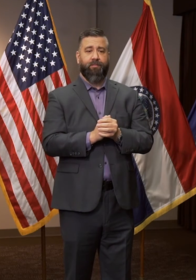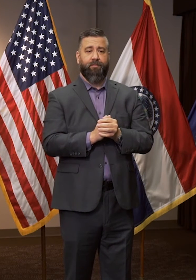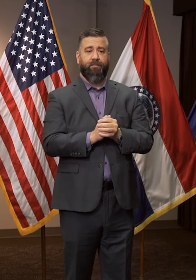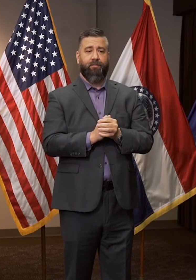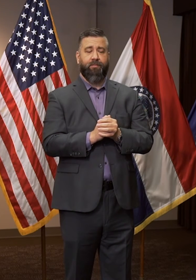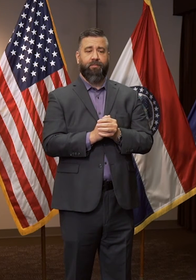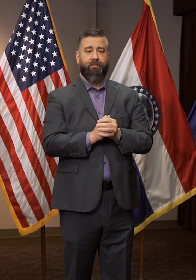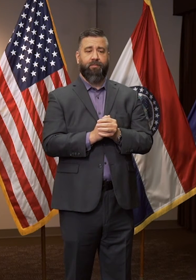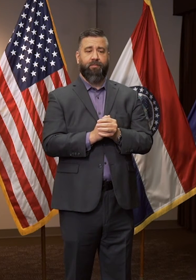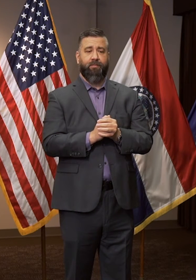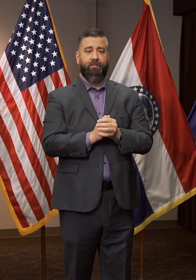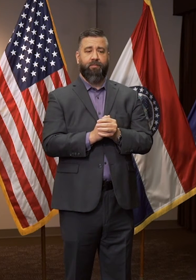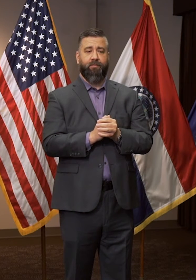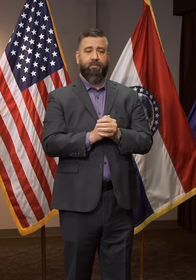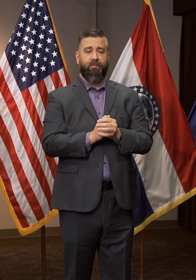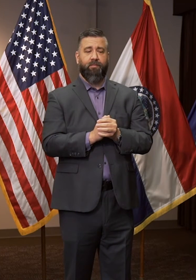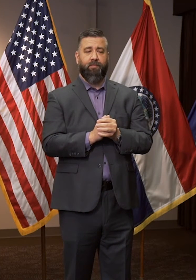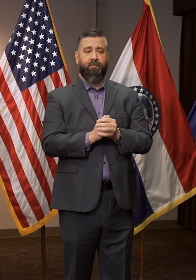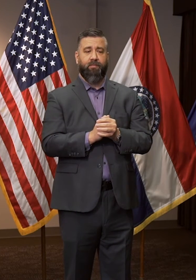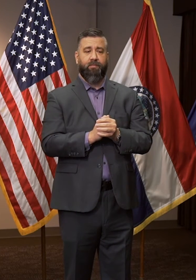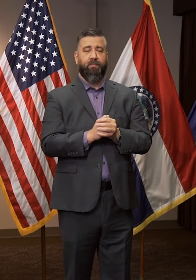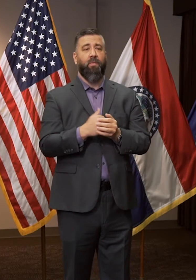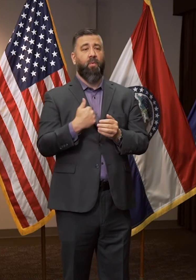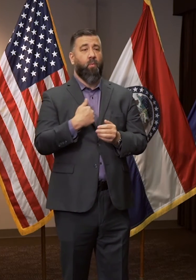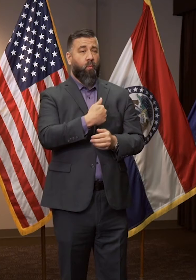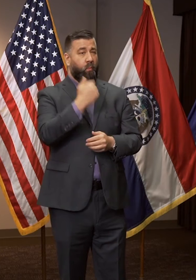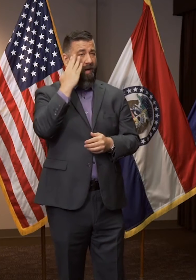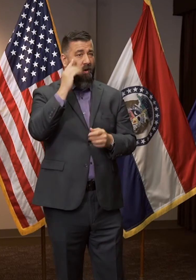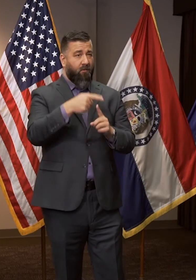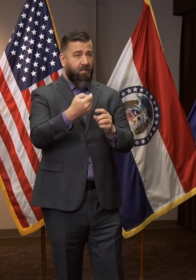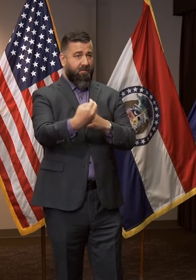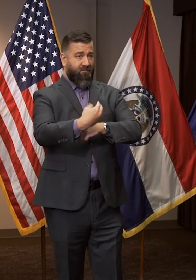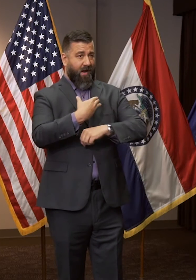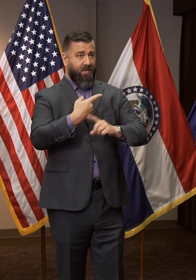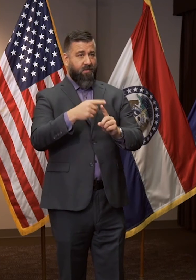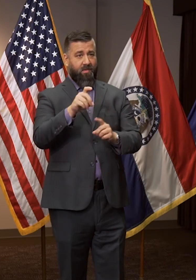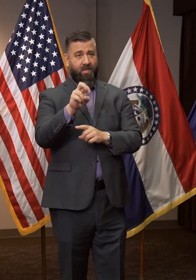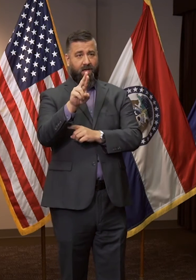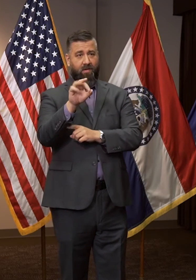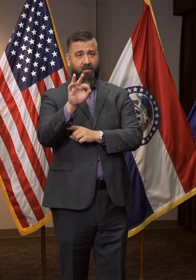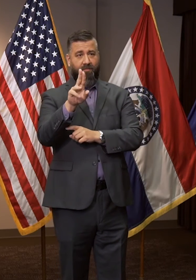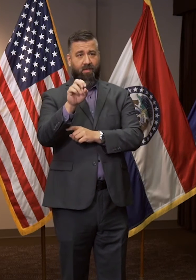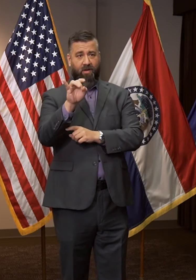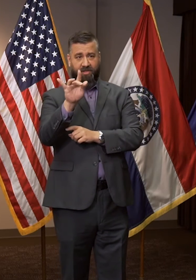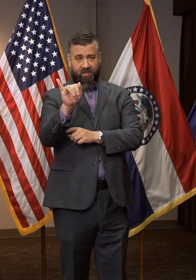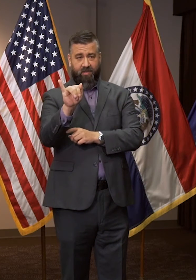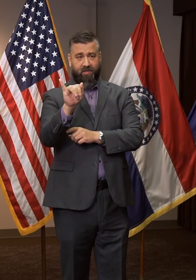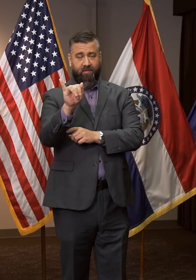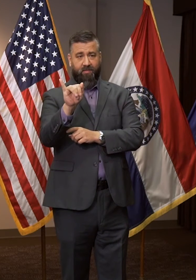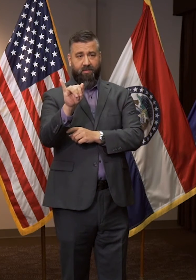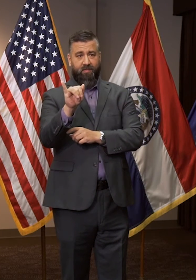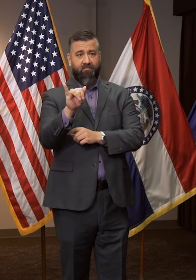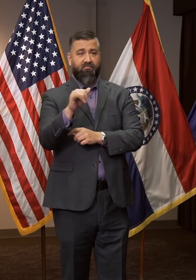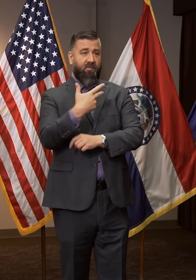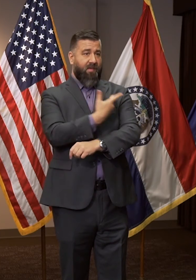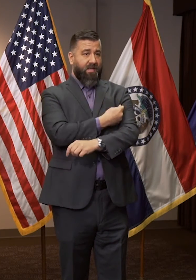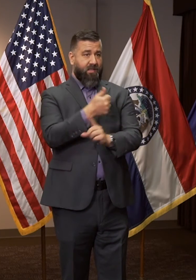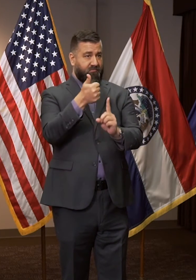based on advice and information from Dr. Fauci, the Pandemic Task Force, and our health experts, that the vaccine is